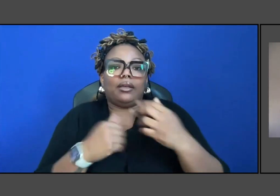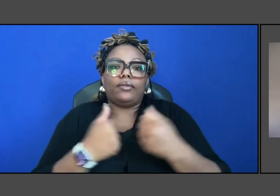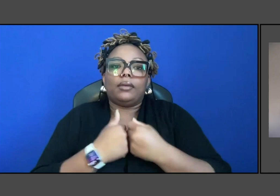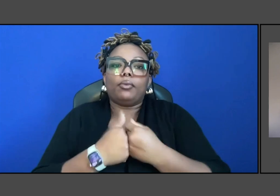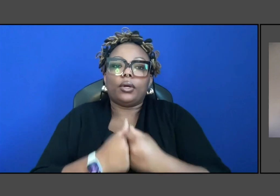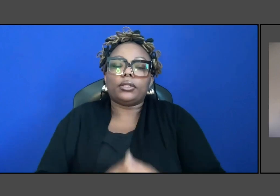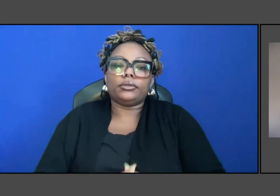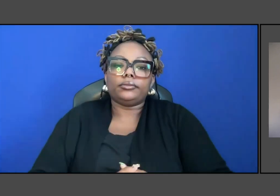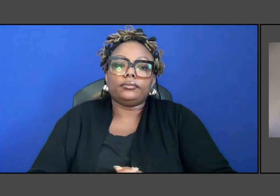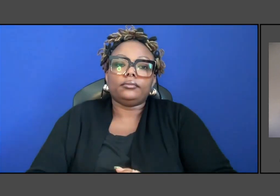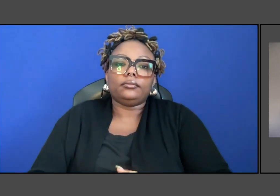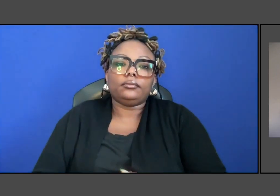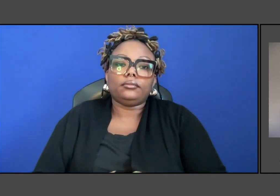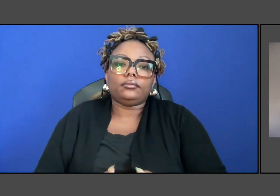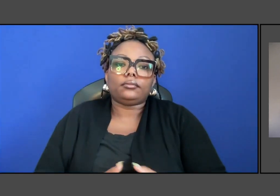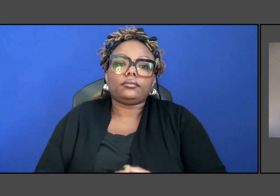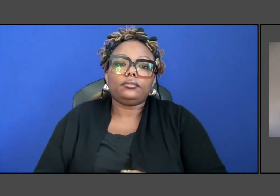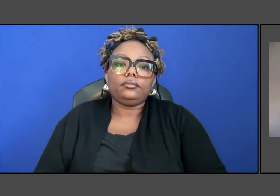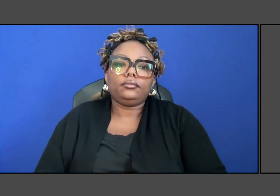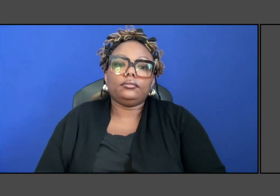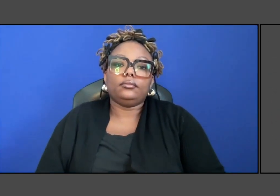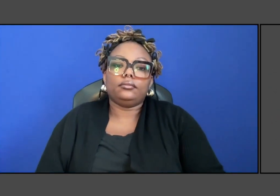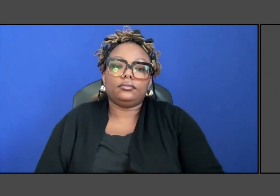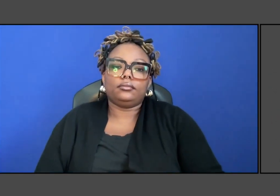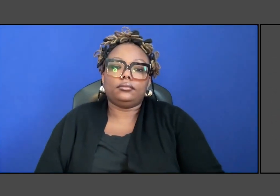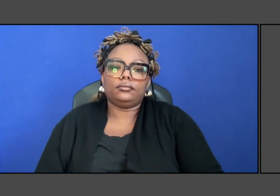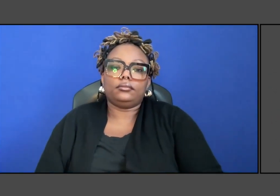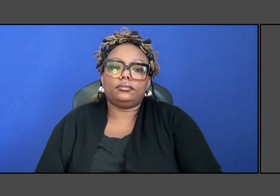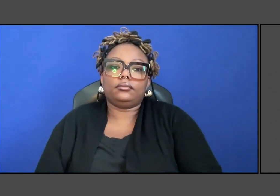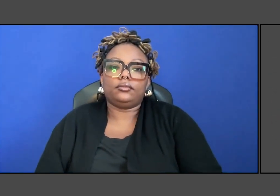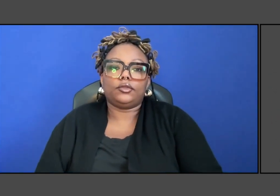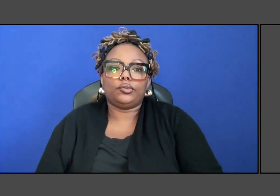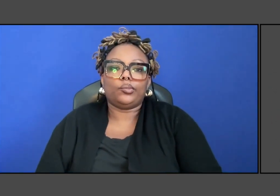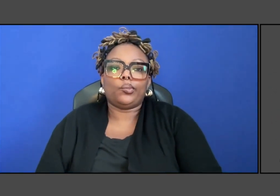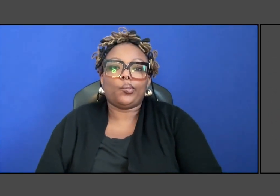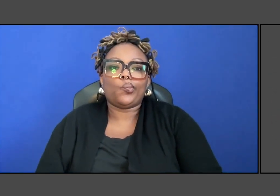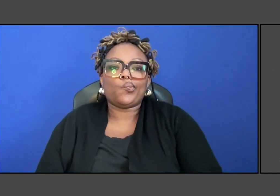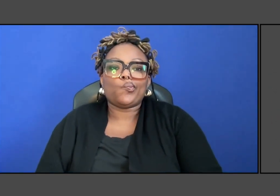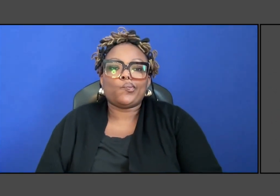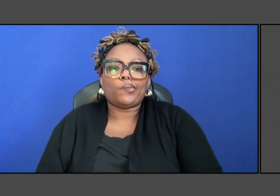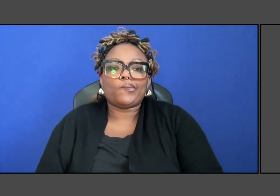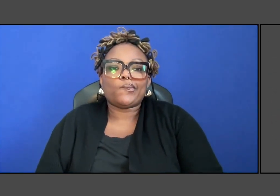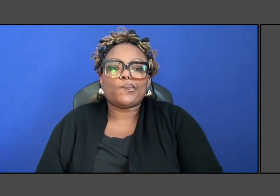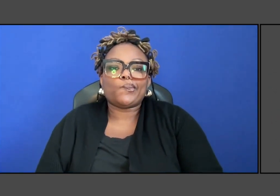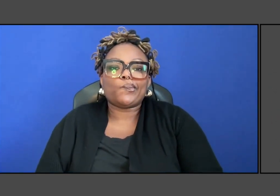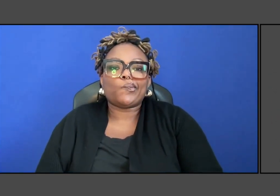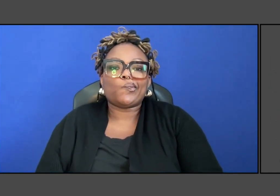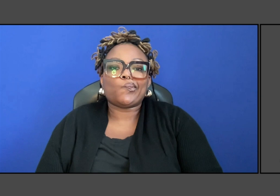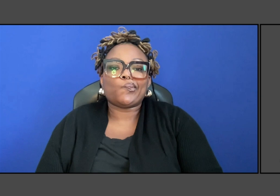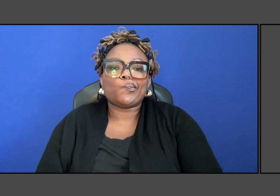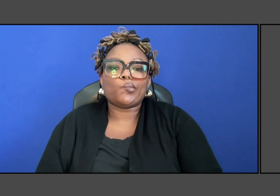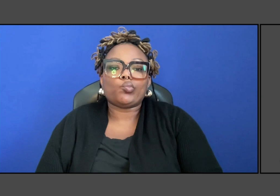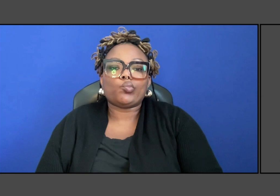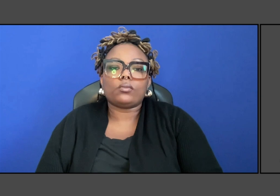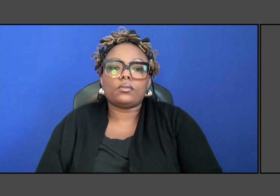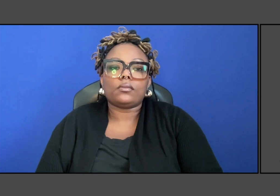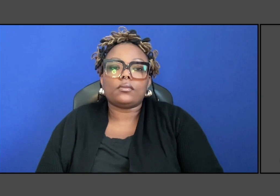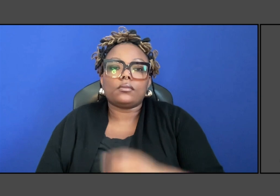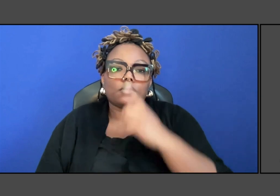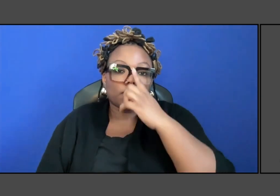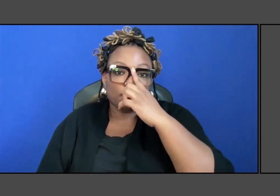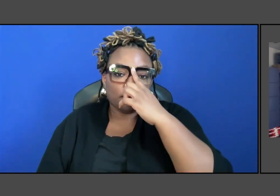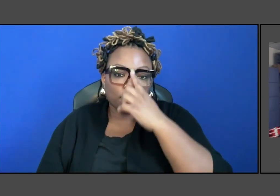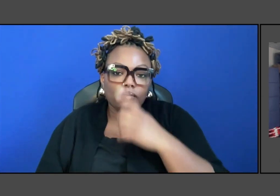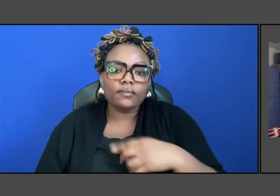wanted, I'm sorry, Julián, did you want to say something? No, please. Yeah, I can go. I'll go afterward. Yeah. Well, I want to say a little bit about the history of the Alianza. So